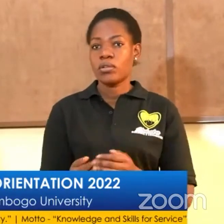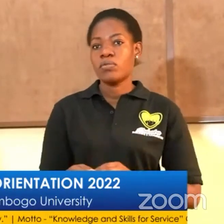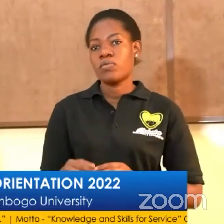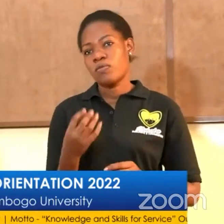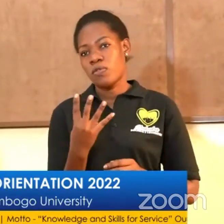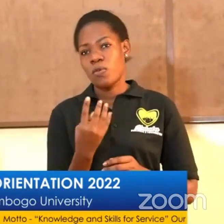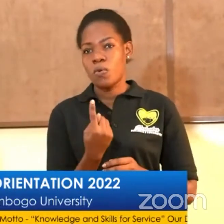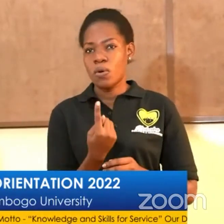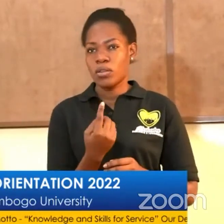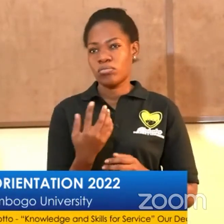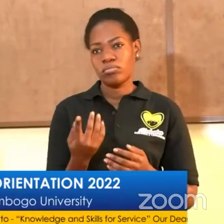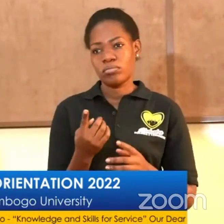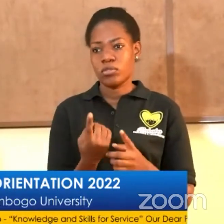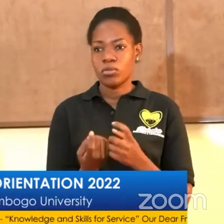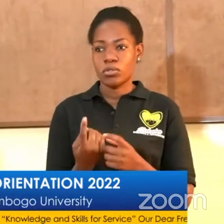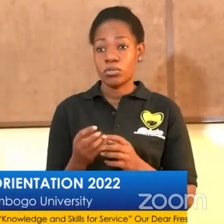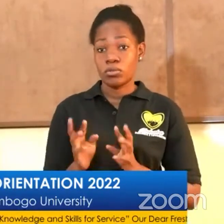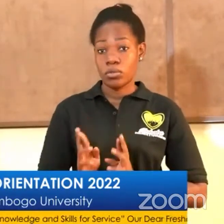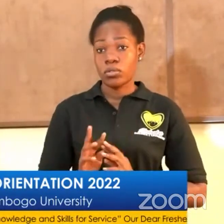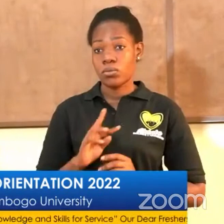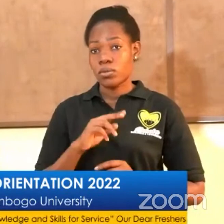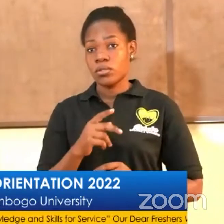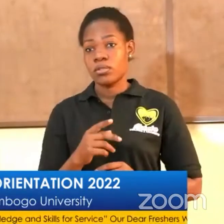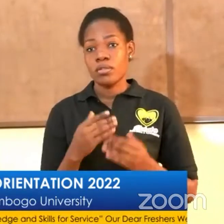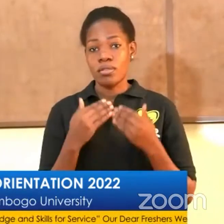shall respond accordingly. Thank you.